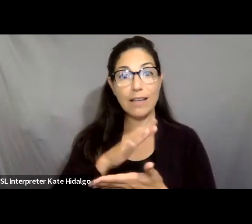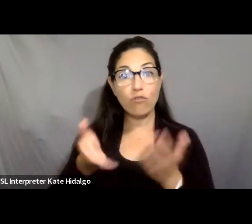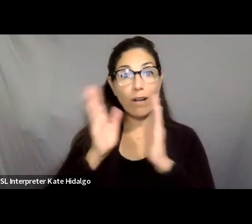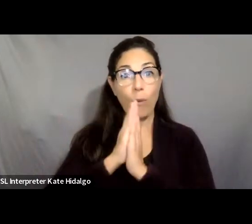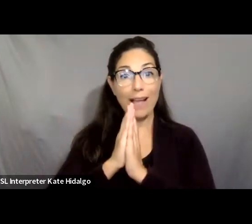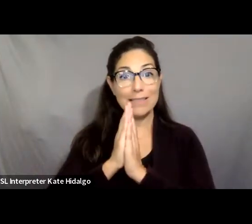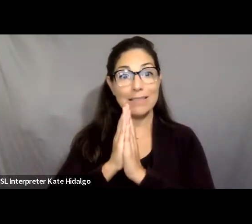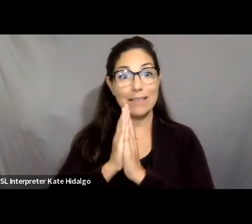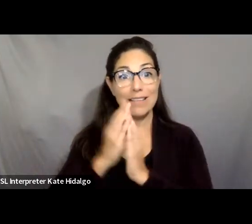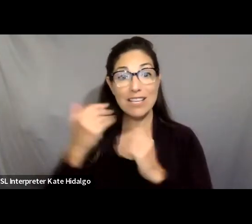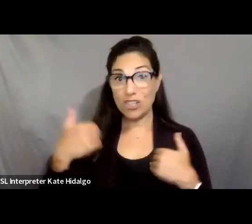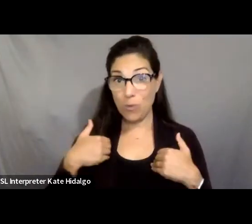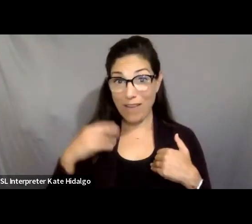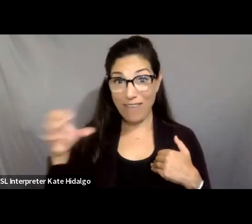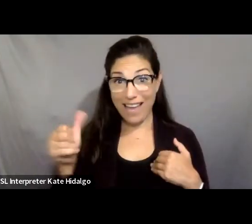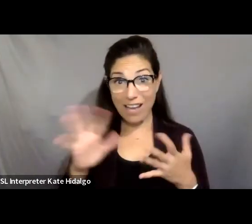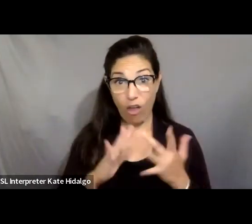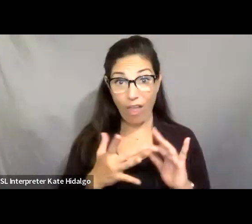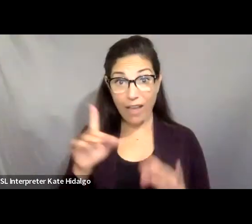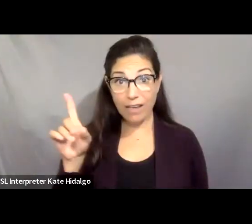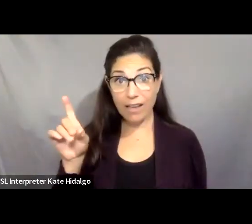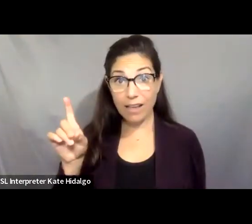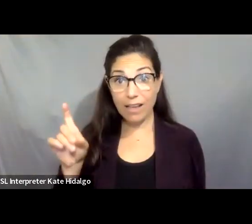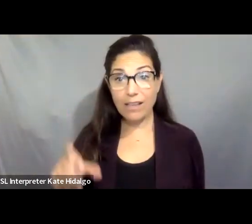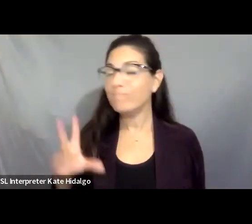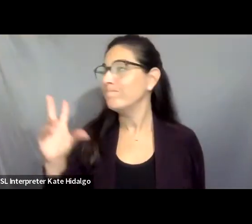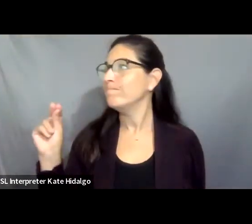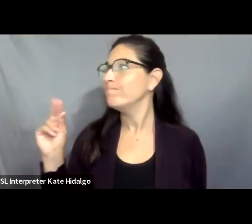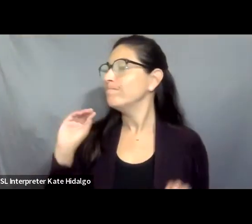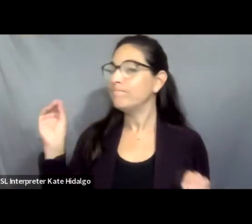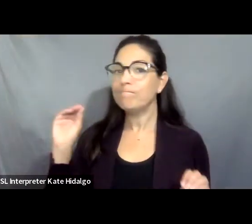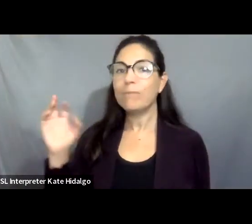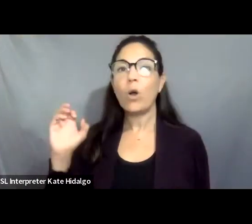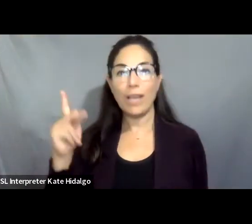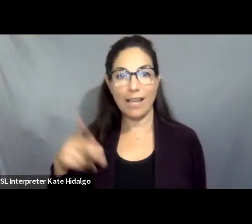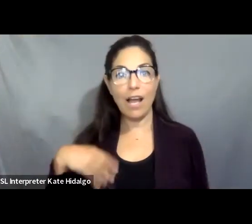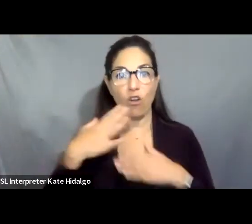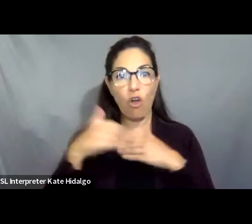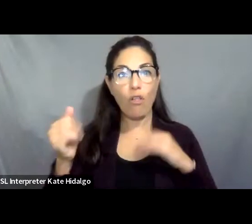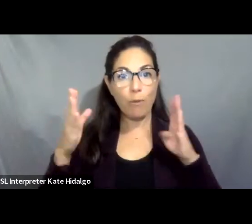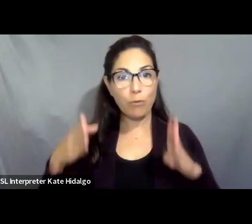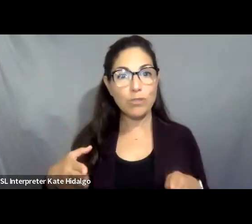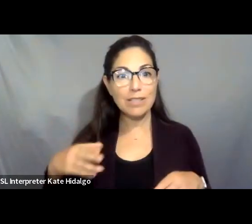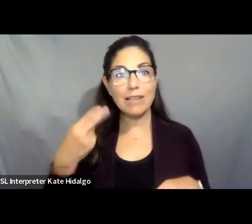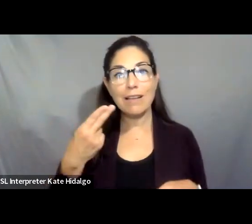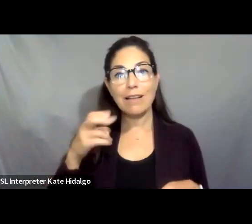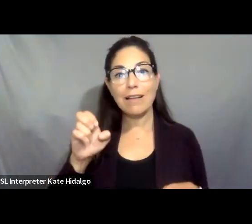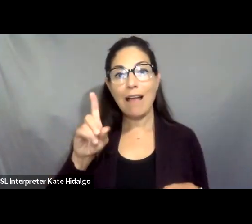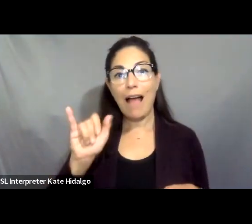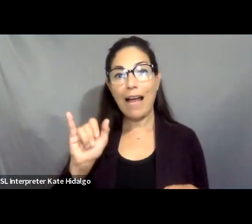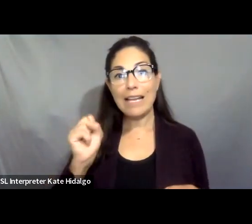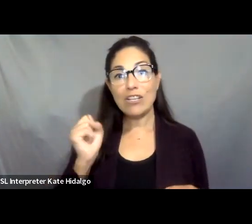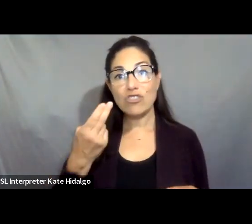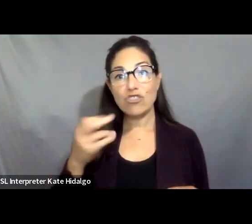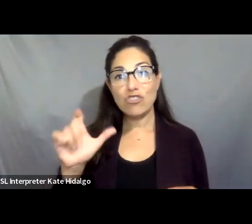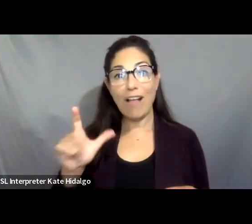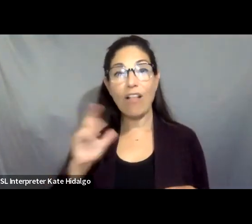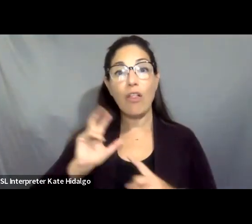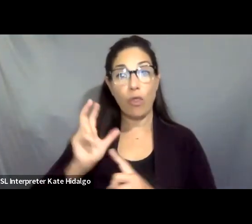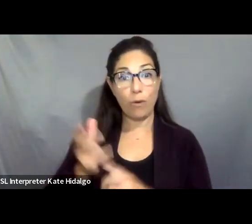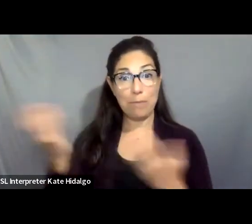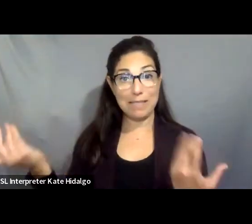request. And do we have any online? No, we do not. Okay, so I'm going to call on Heidi Schell. Come on up. You have 3